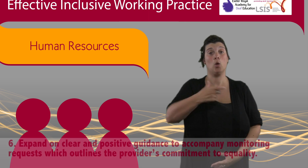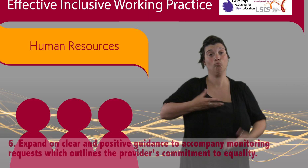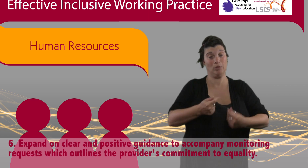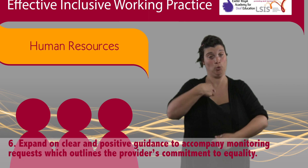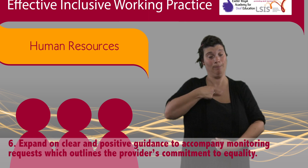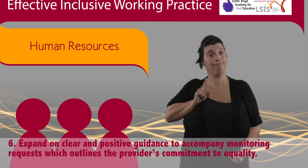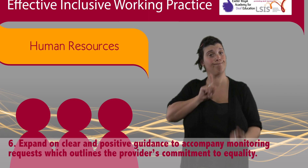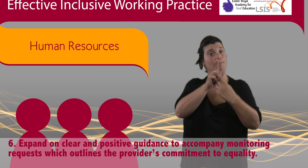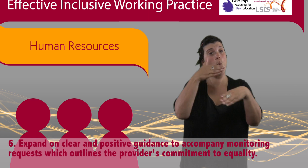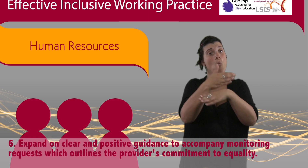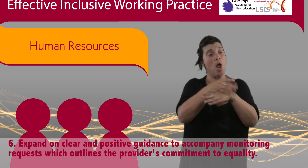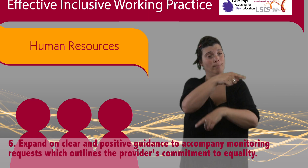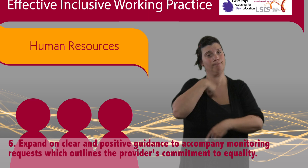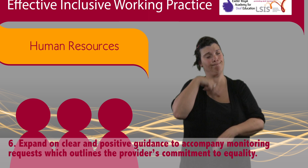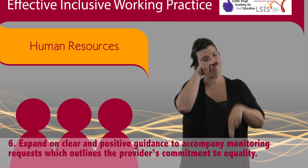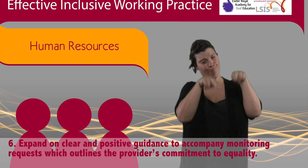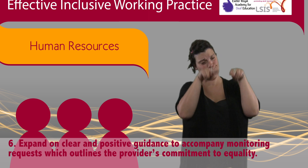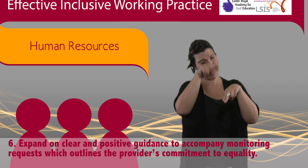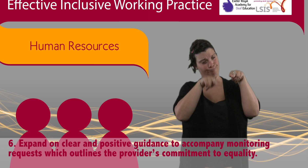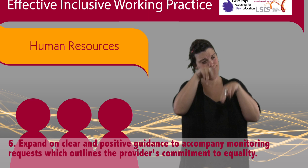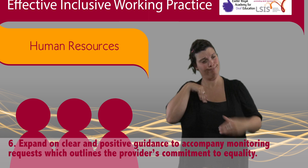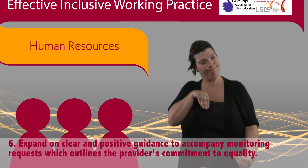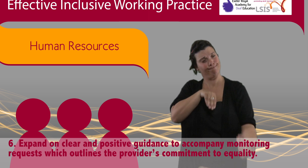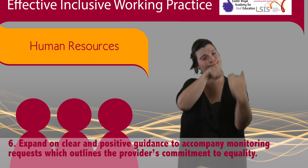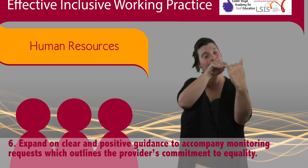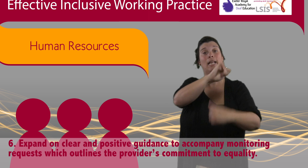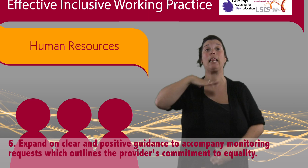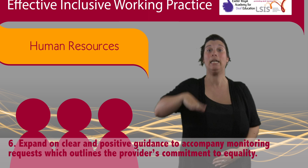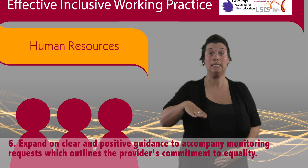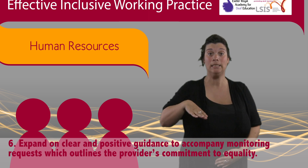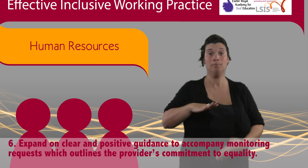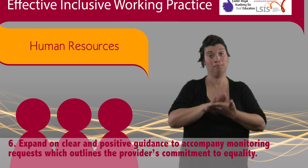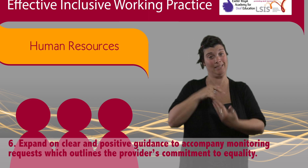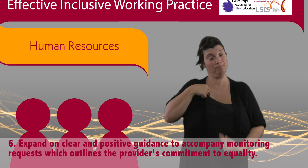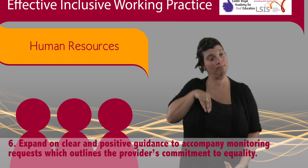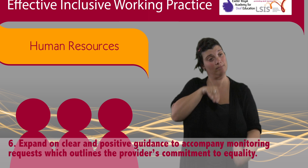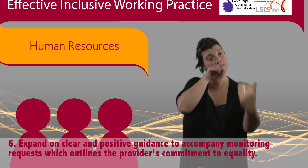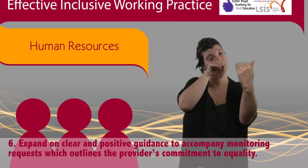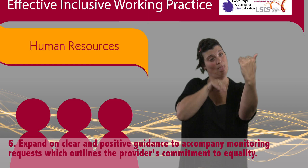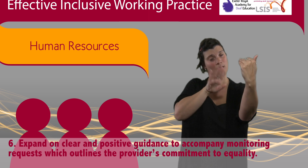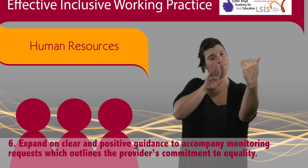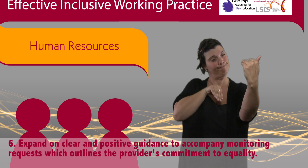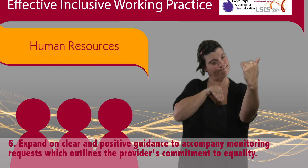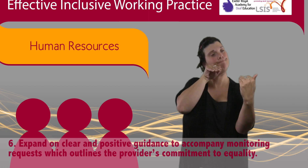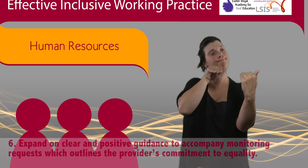Expand on clear and positive guidance to accompany monitoring requests, which outlines the provider's commitment to